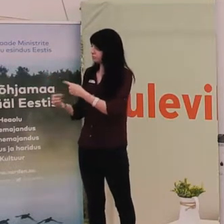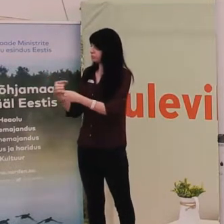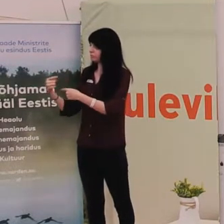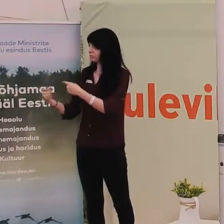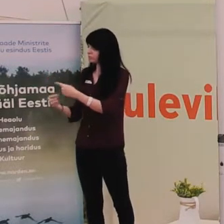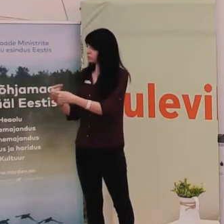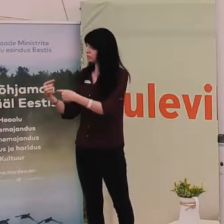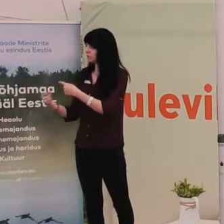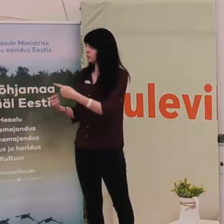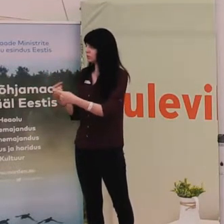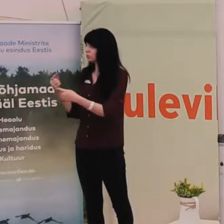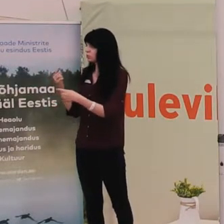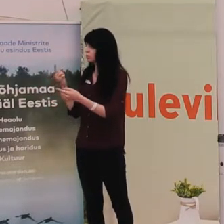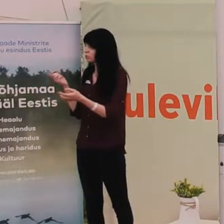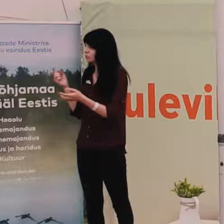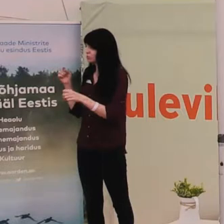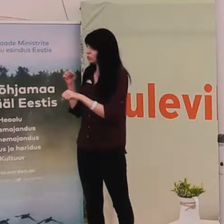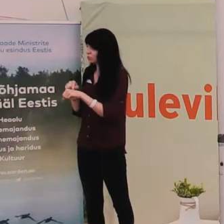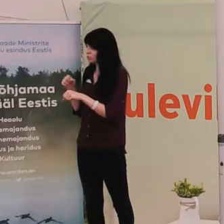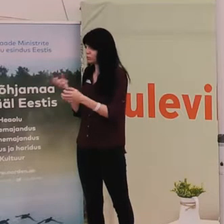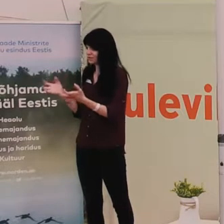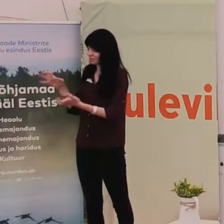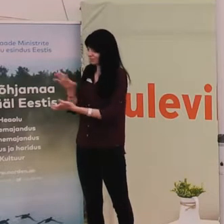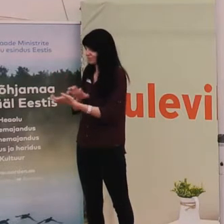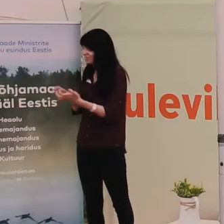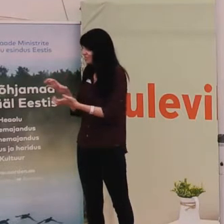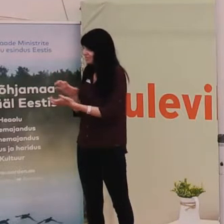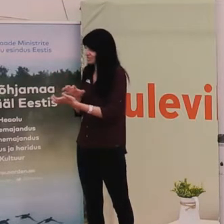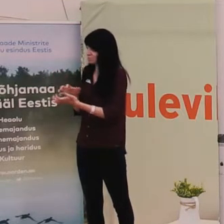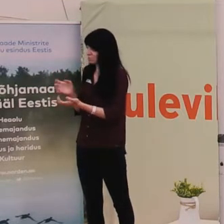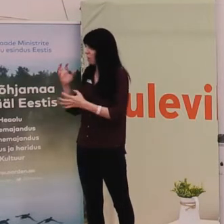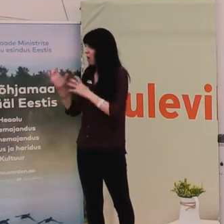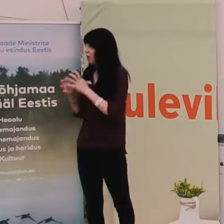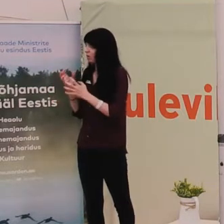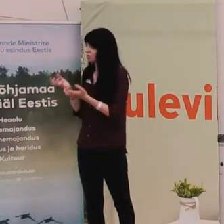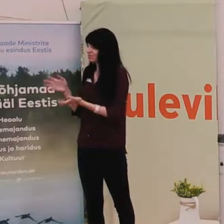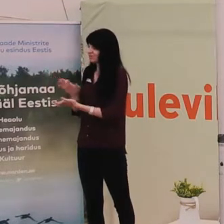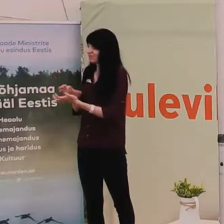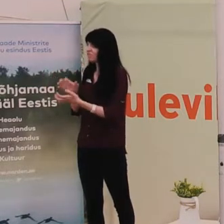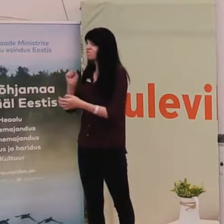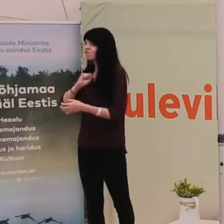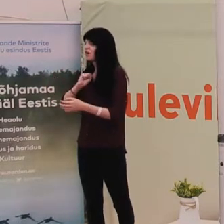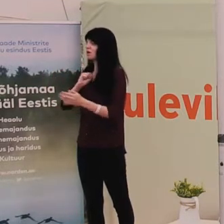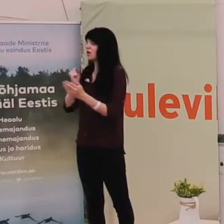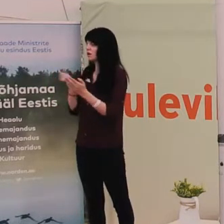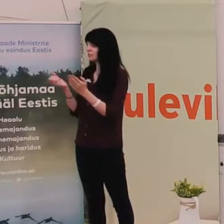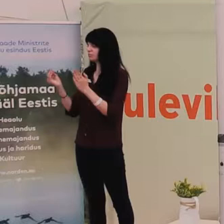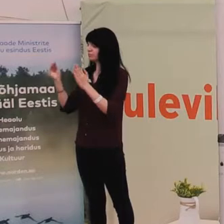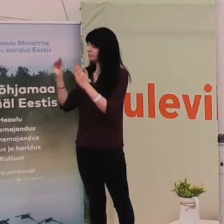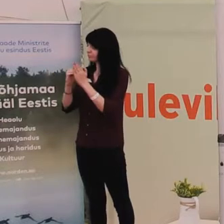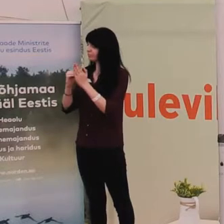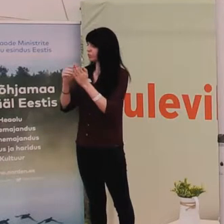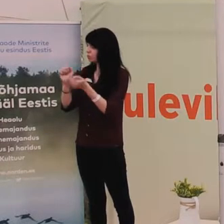still as a Wild West, and it needs to be it needs to have more regulations in terms